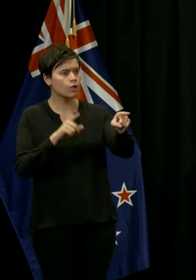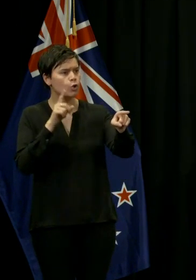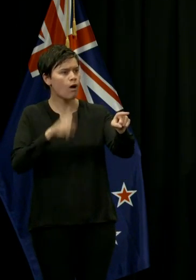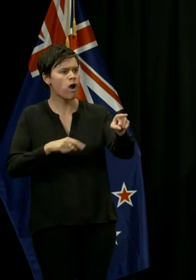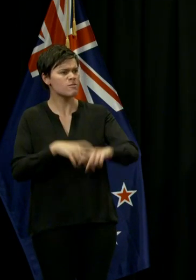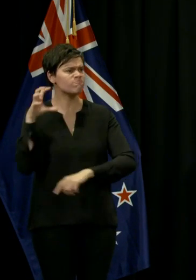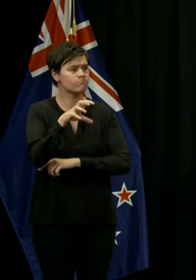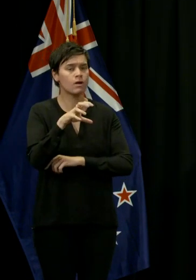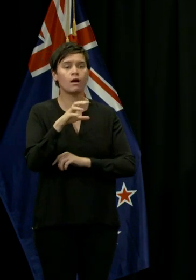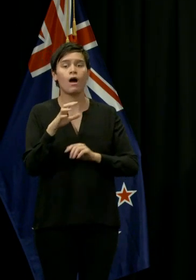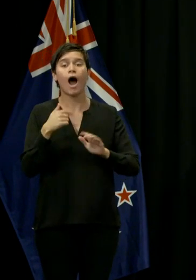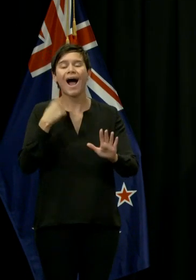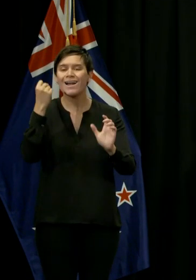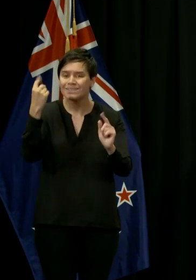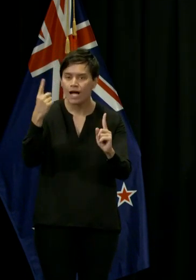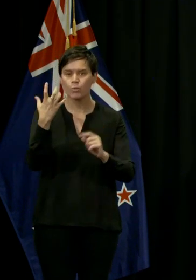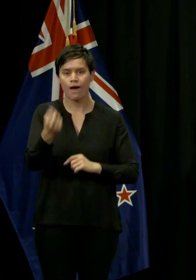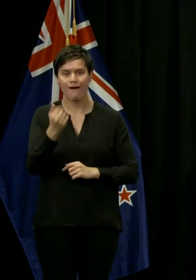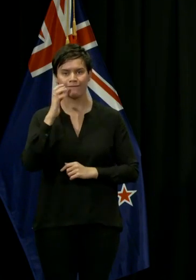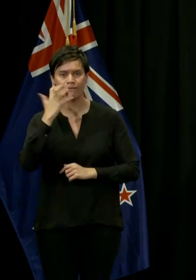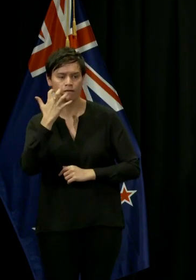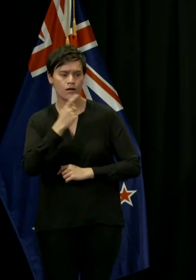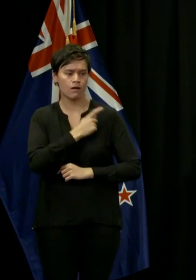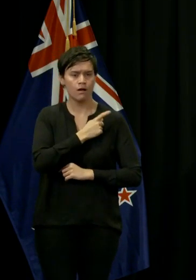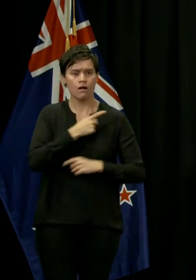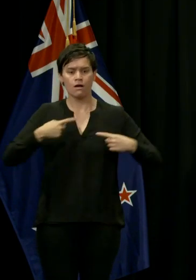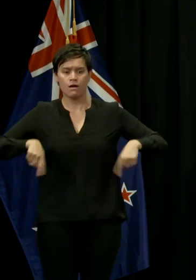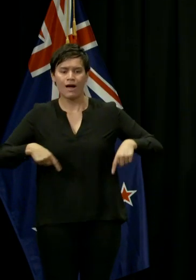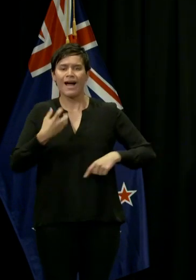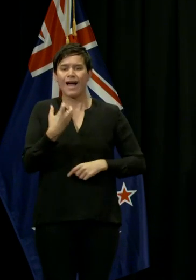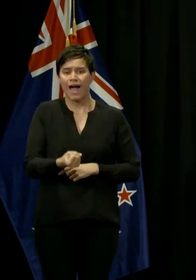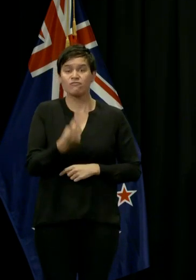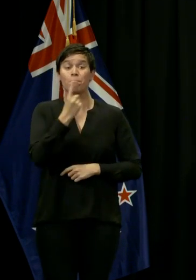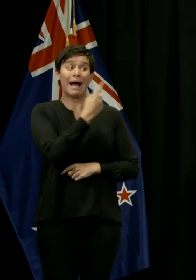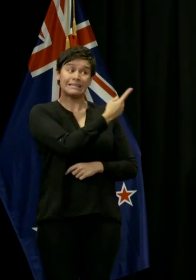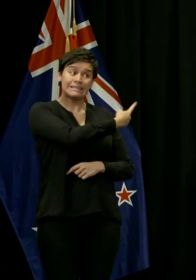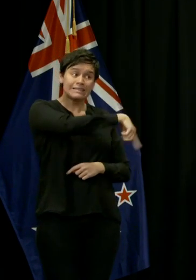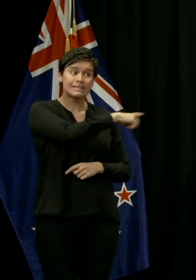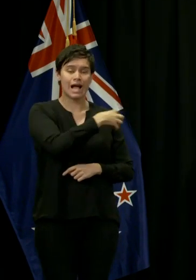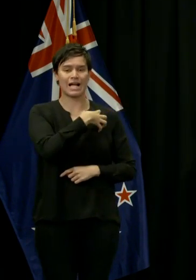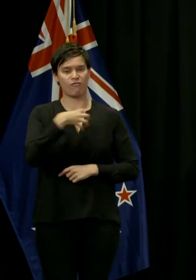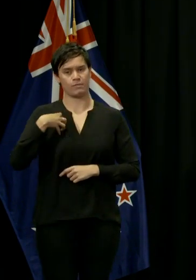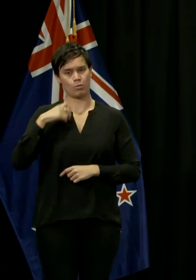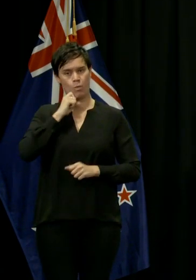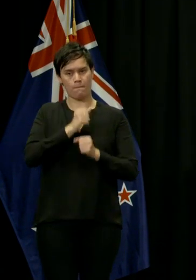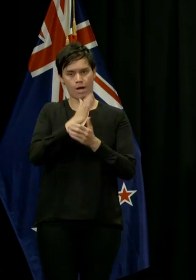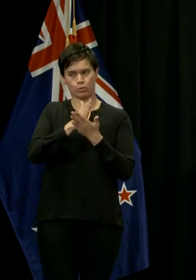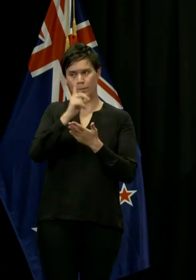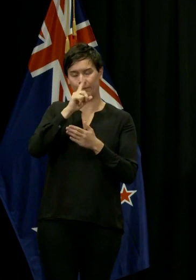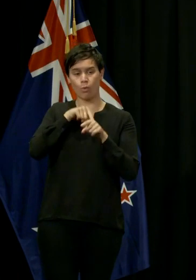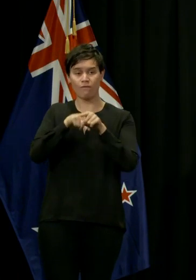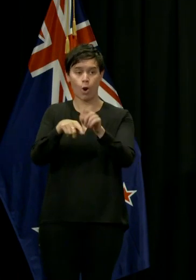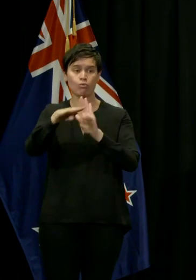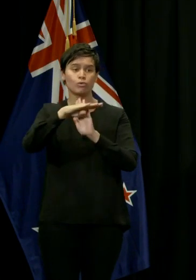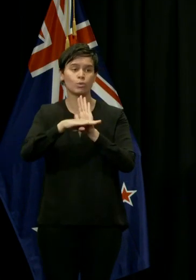are afraid and they are anxious. But we will play the role of enforcer. What we need